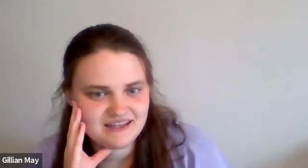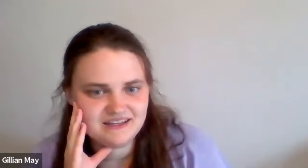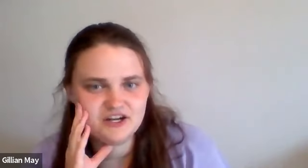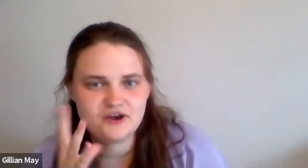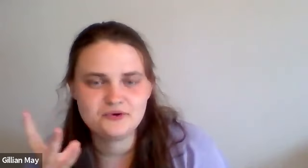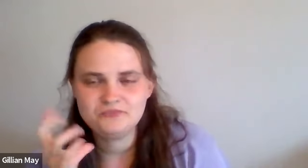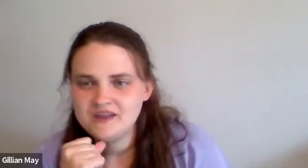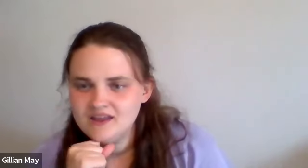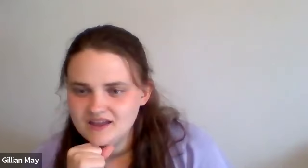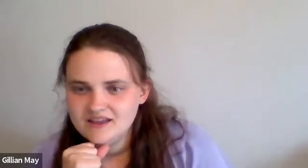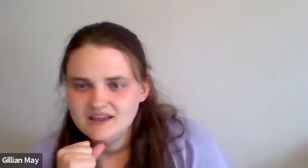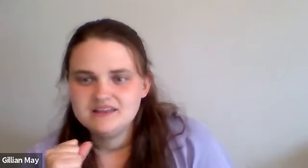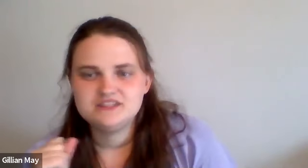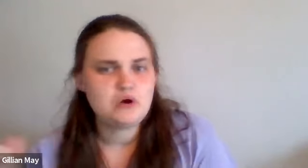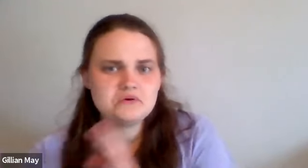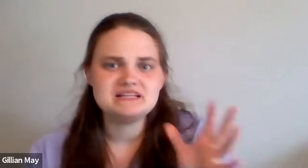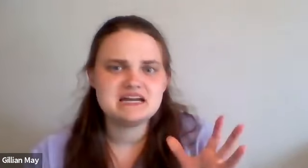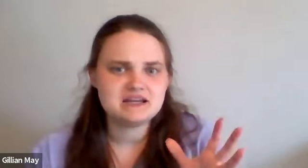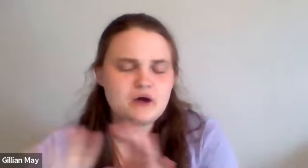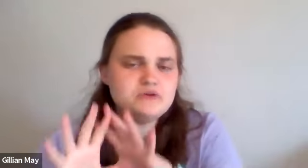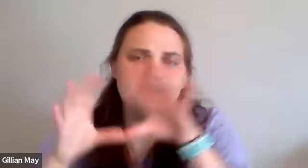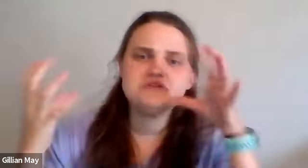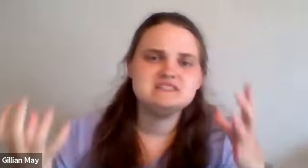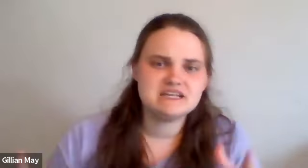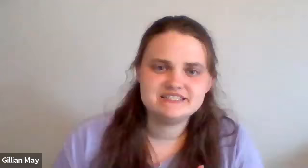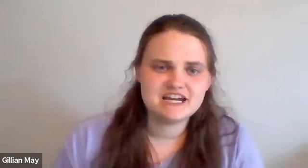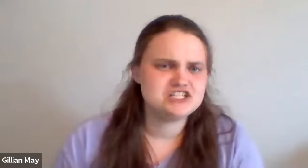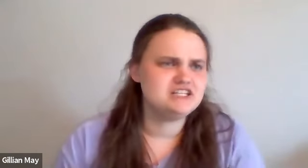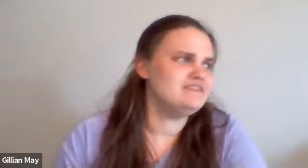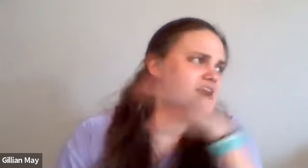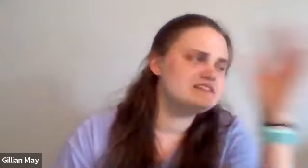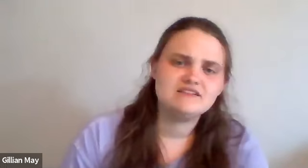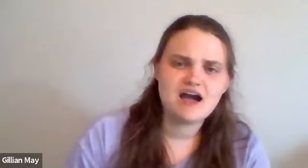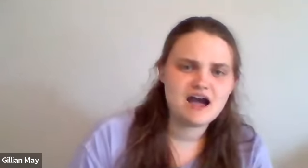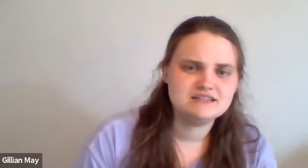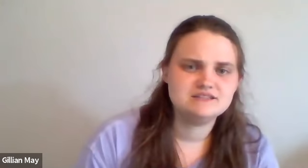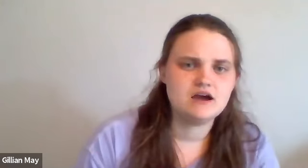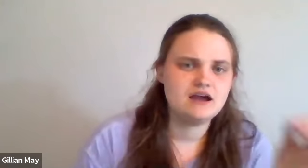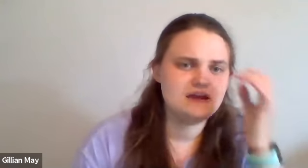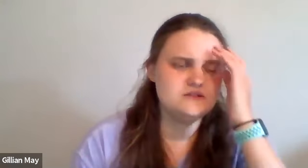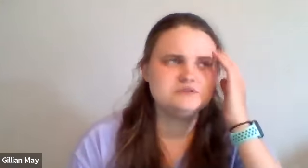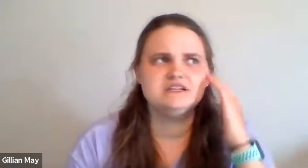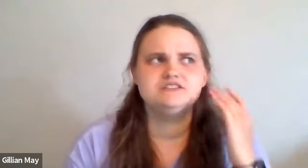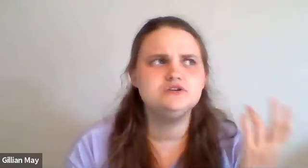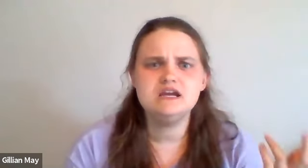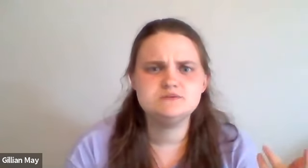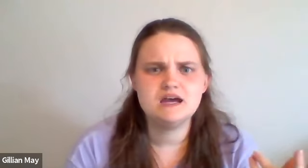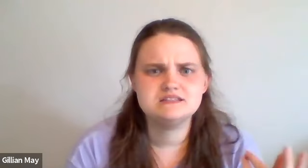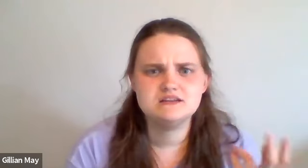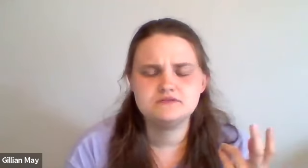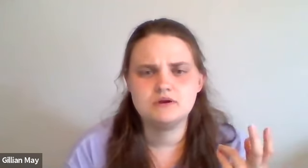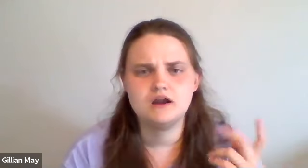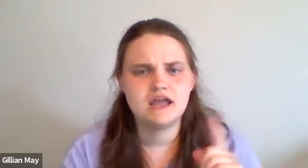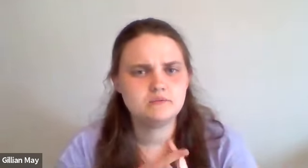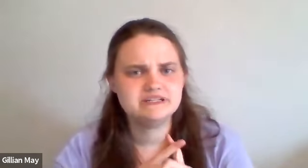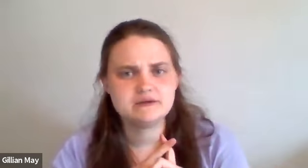in. Y'all were the second session, and last class there was like 2 days we had stuff going on. I had one day where